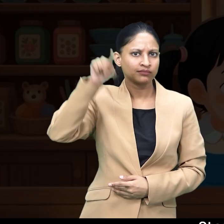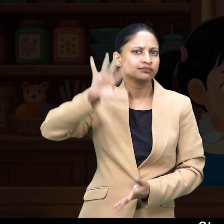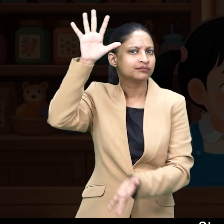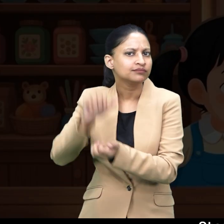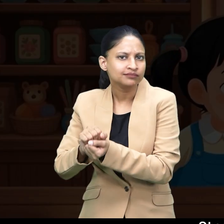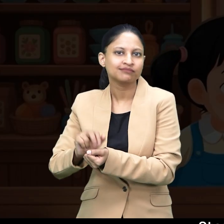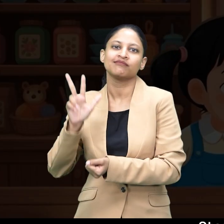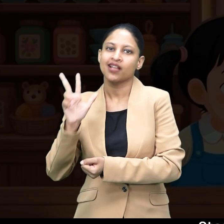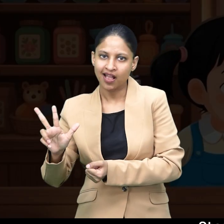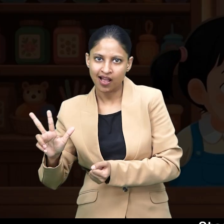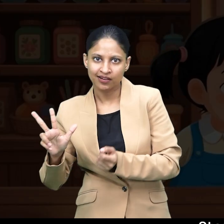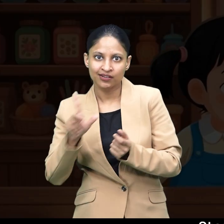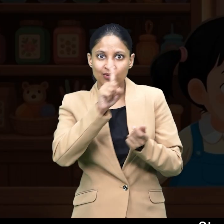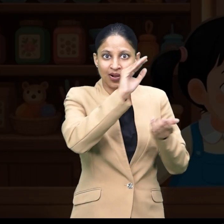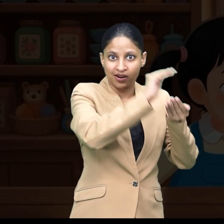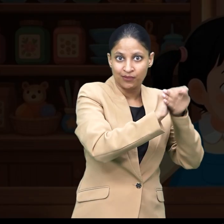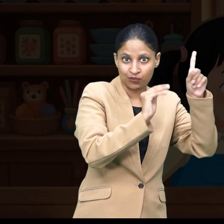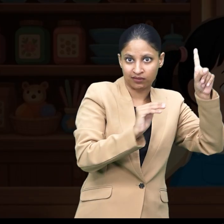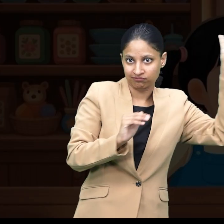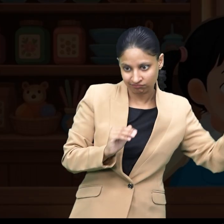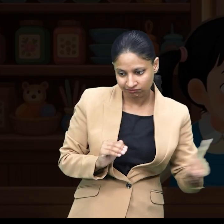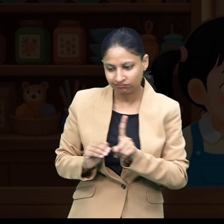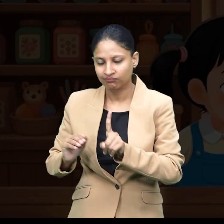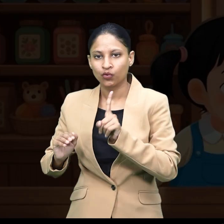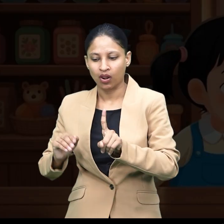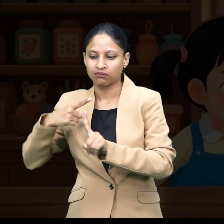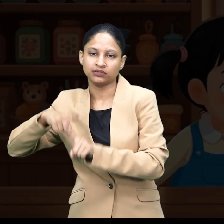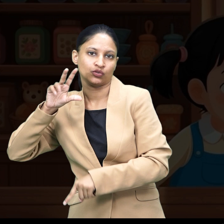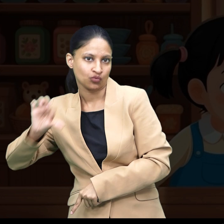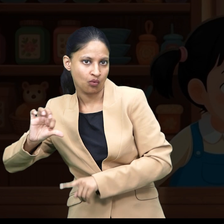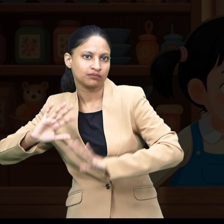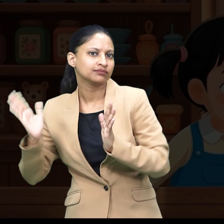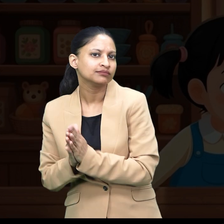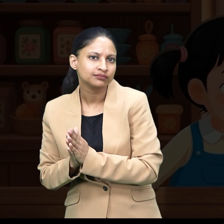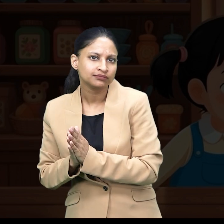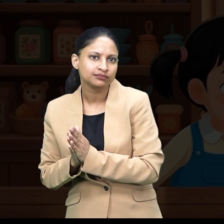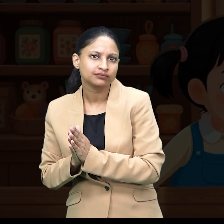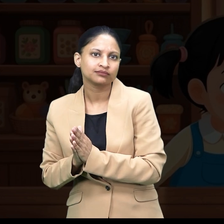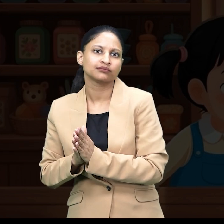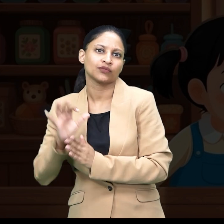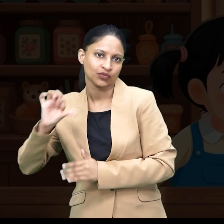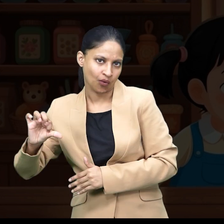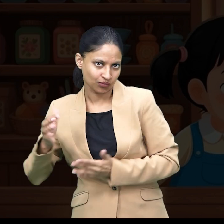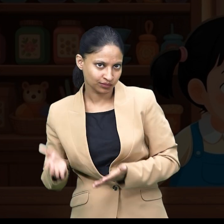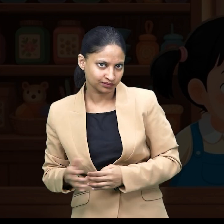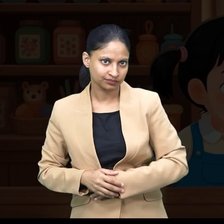plus 4 equals to 8. Plus the carried 1 equals to 9.